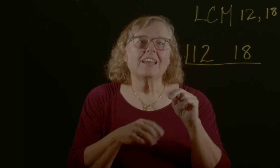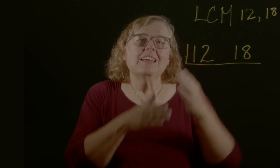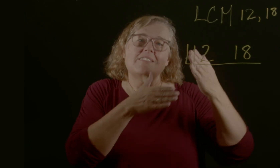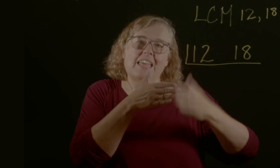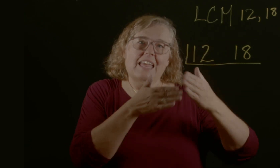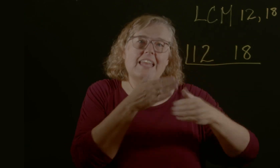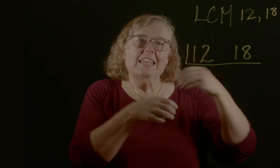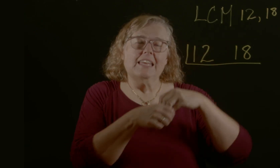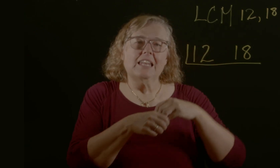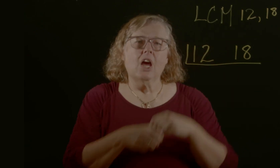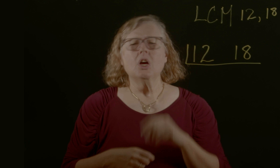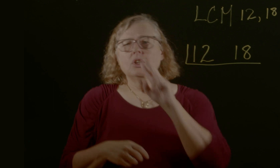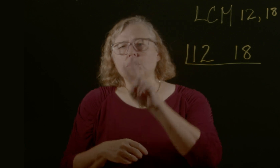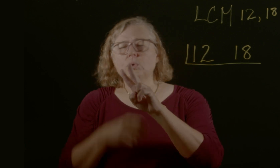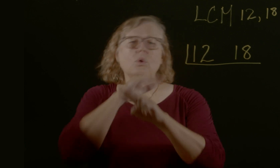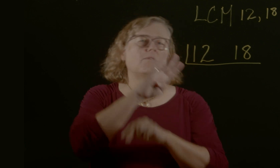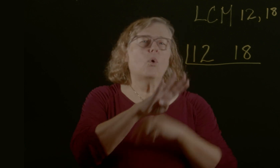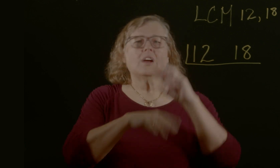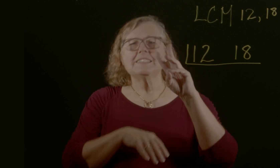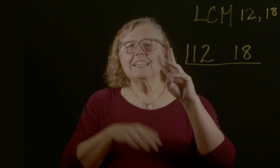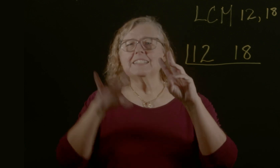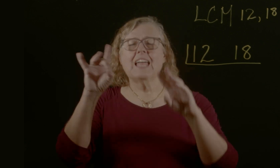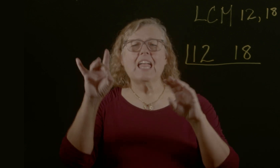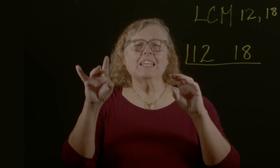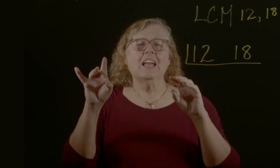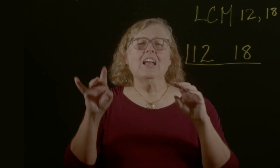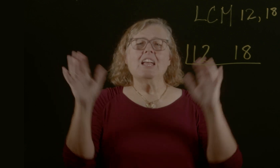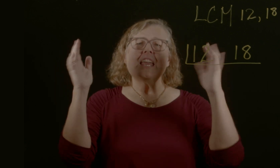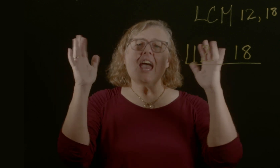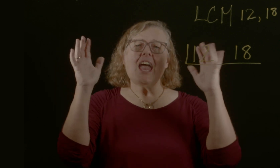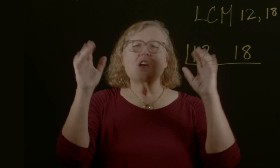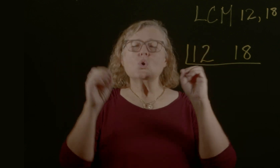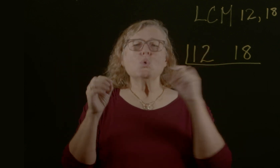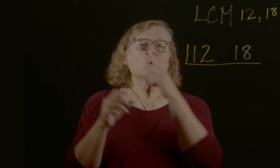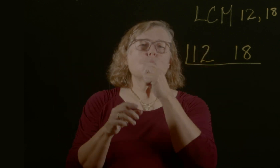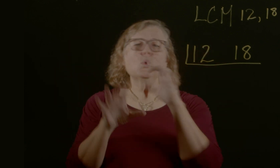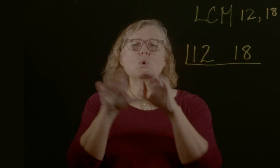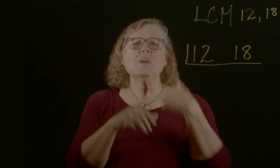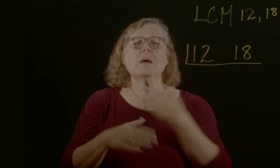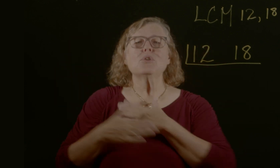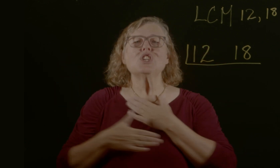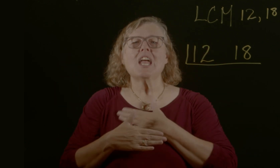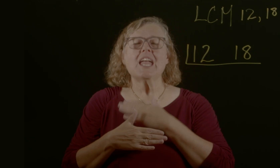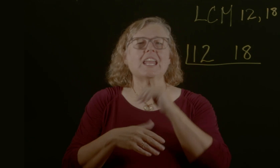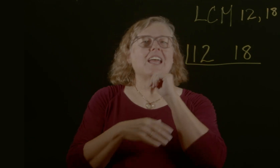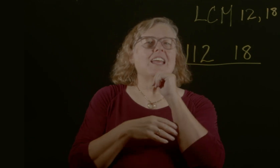numbers? The number at the end is even. It's 2, 4, 6, 8. Hey, who do we appreciate?